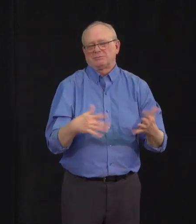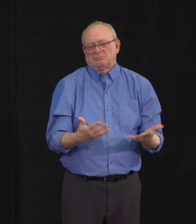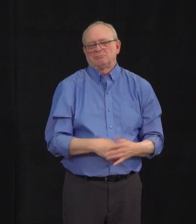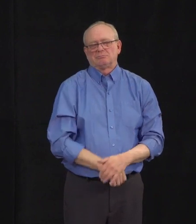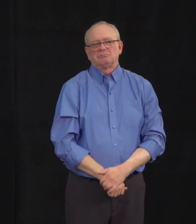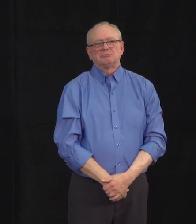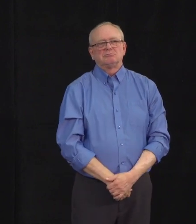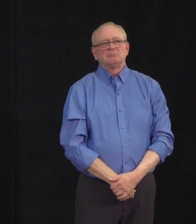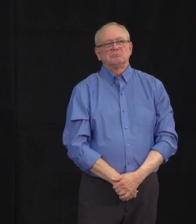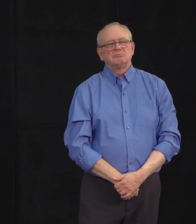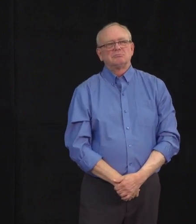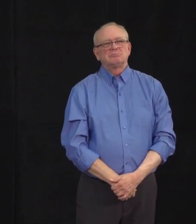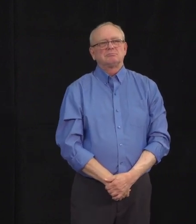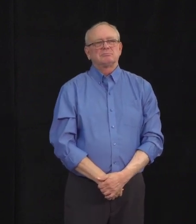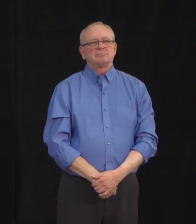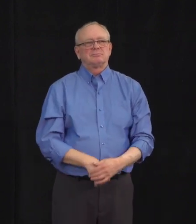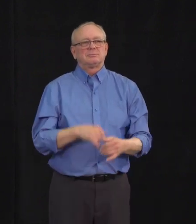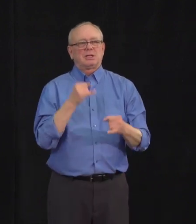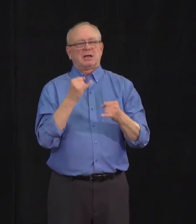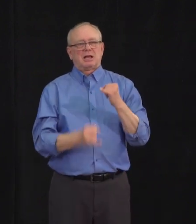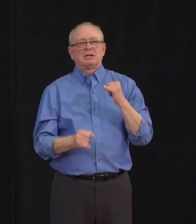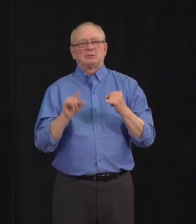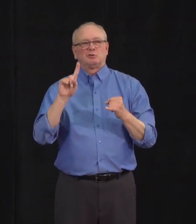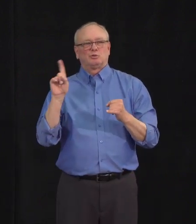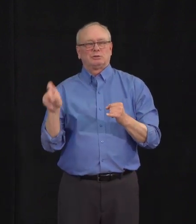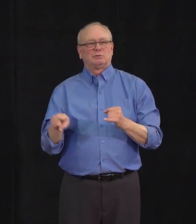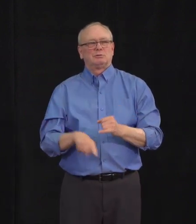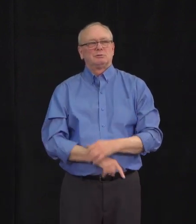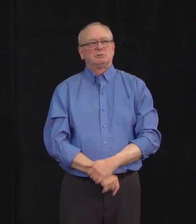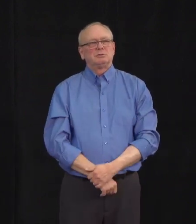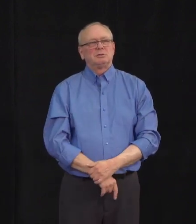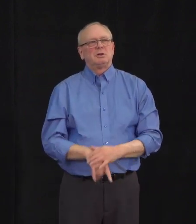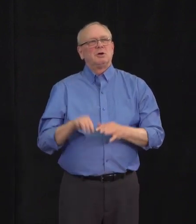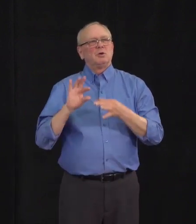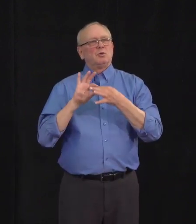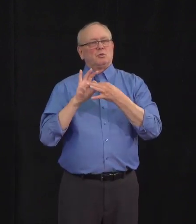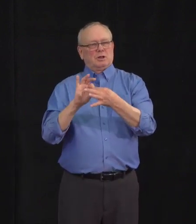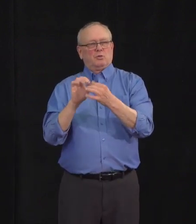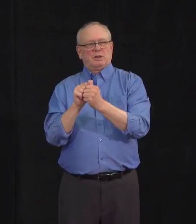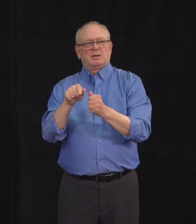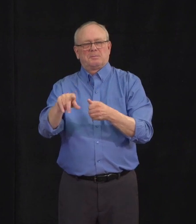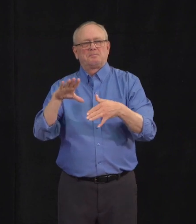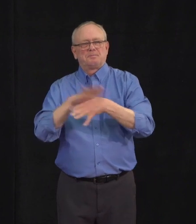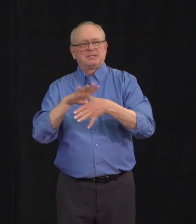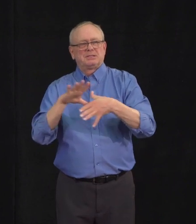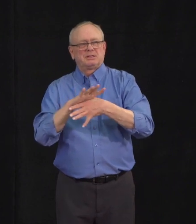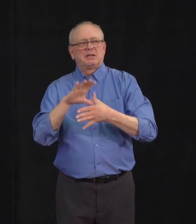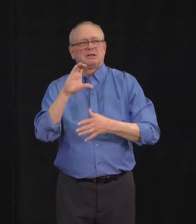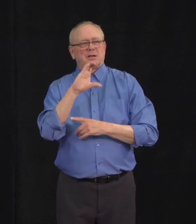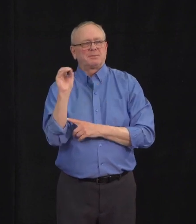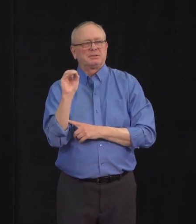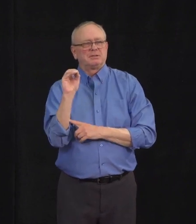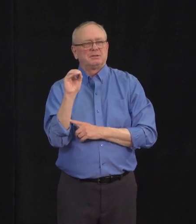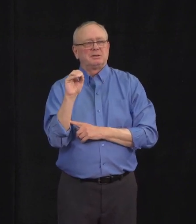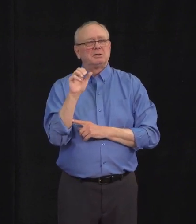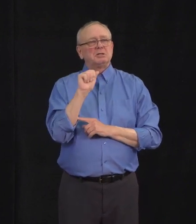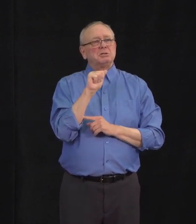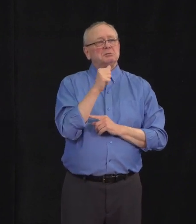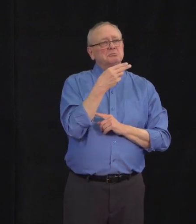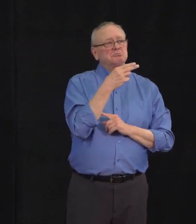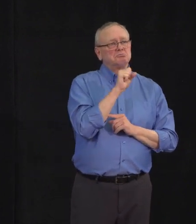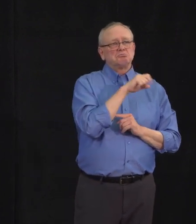getting back to the situation at Cargill, you mentioned that you're satisfied with the recommendation from AHS that it's safe to